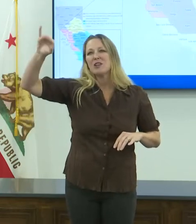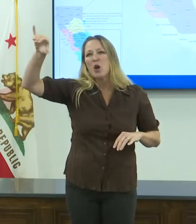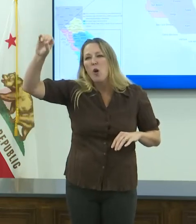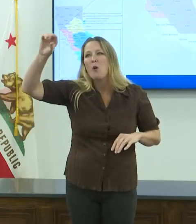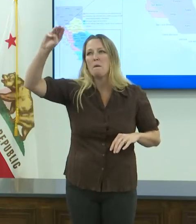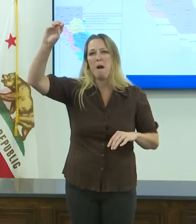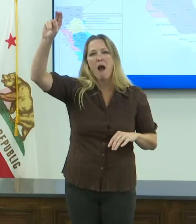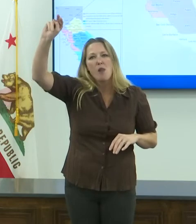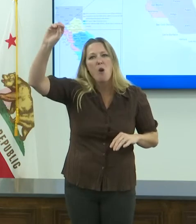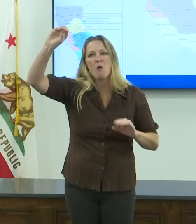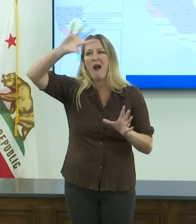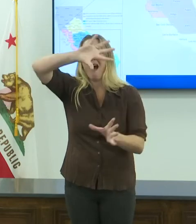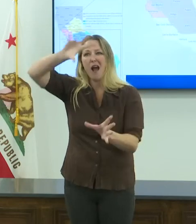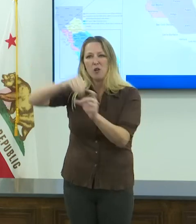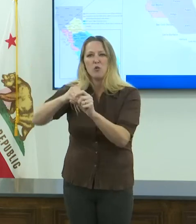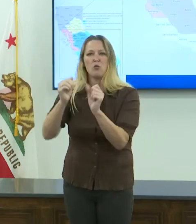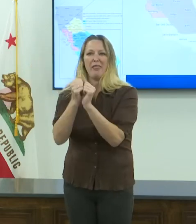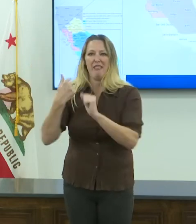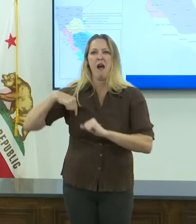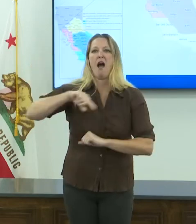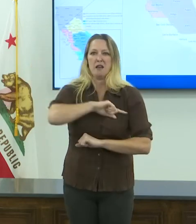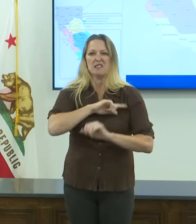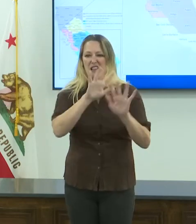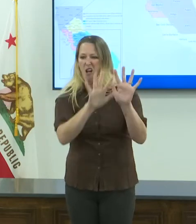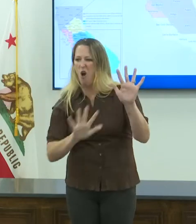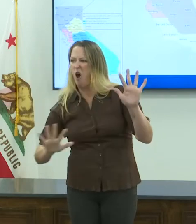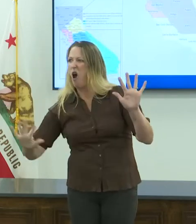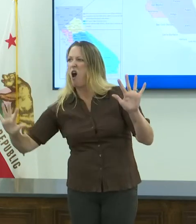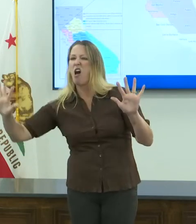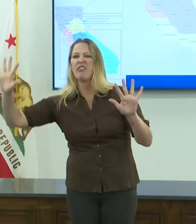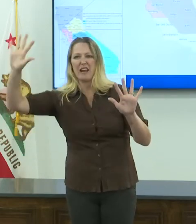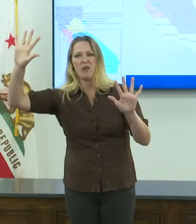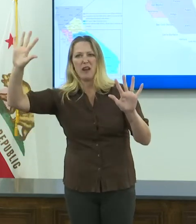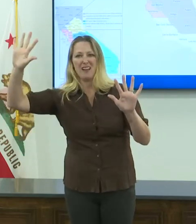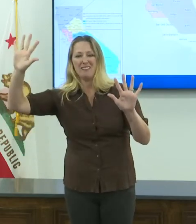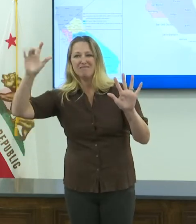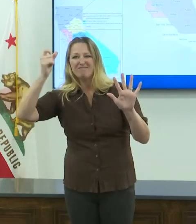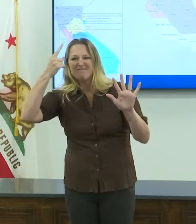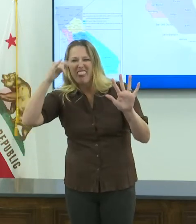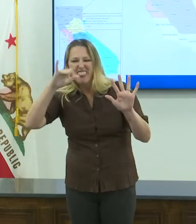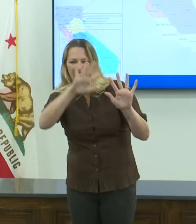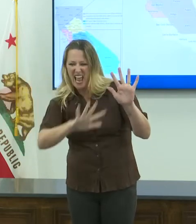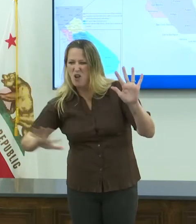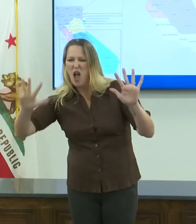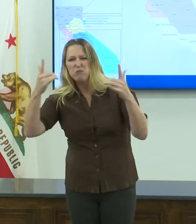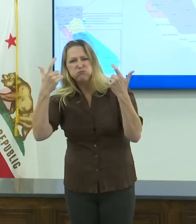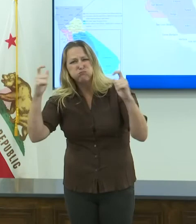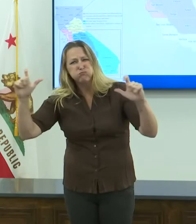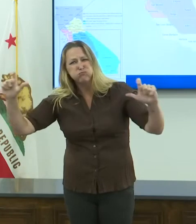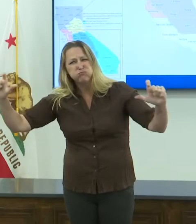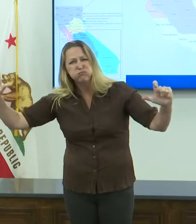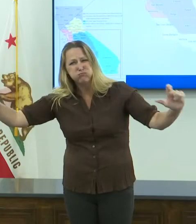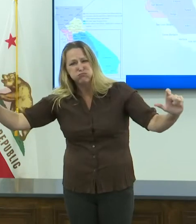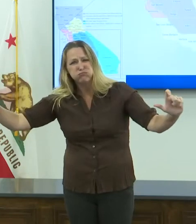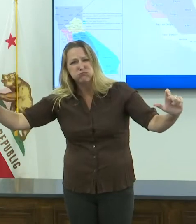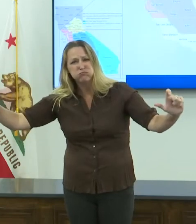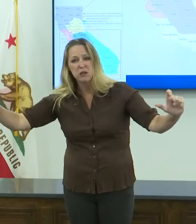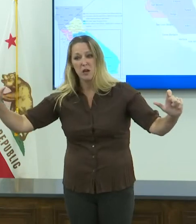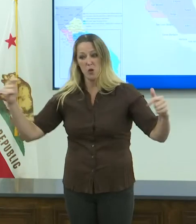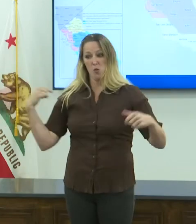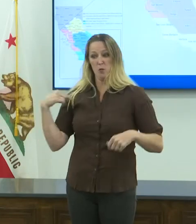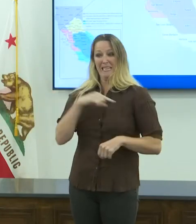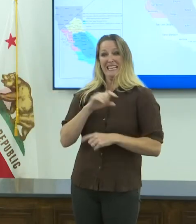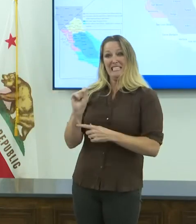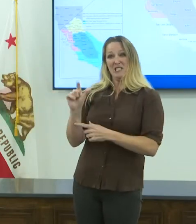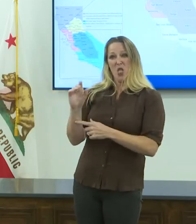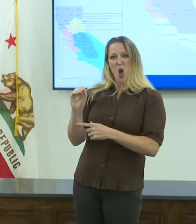and Mono. So that is a very large region, and we are doing better pretty